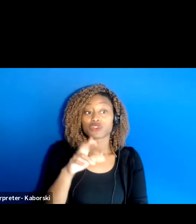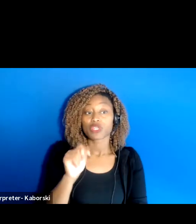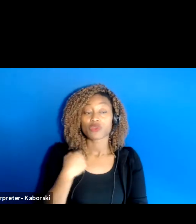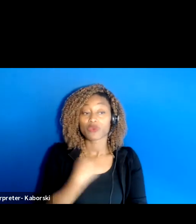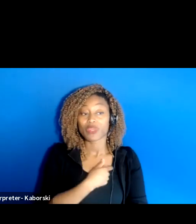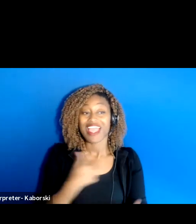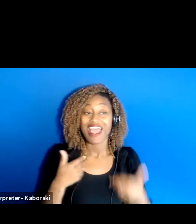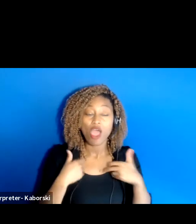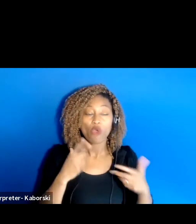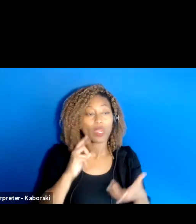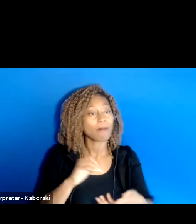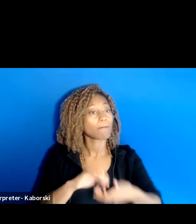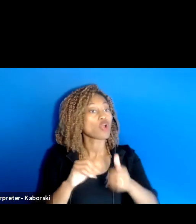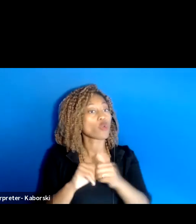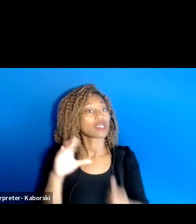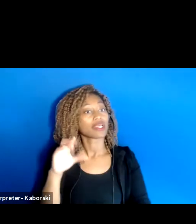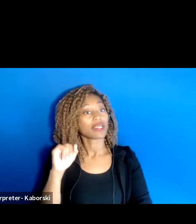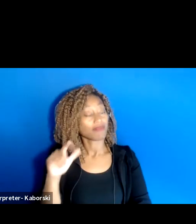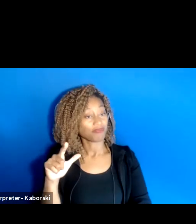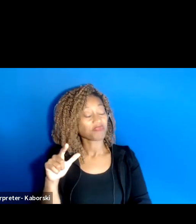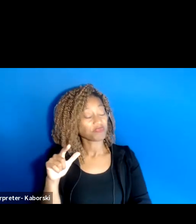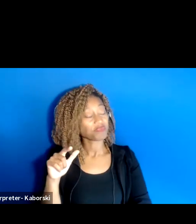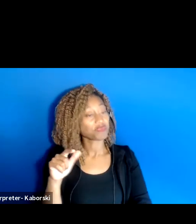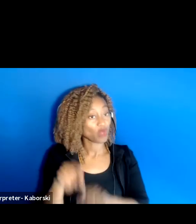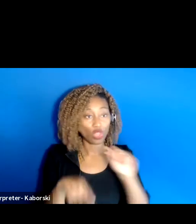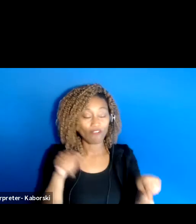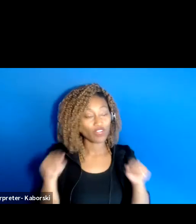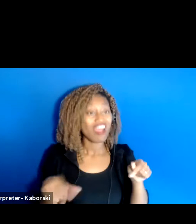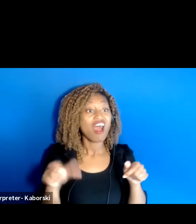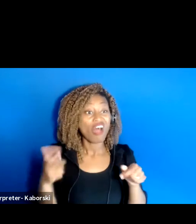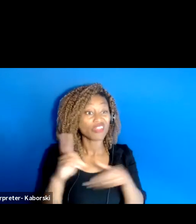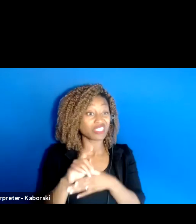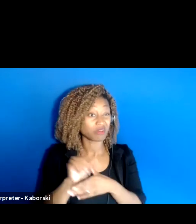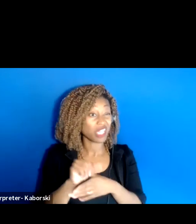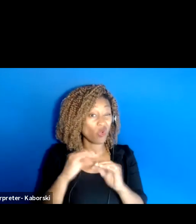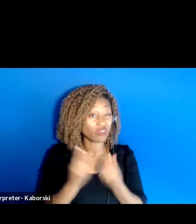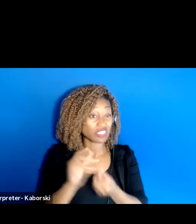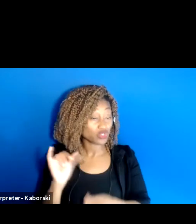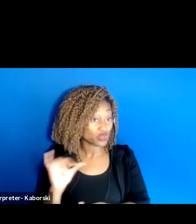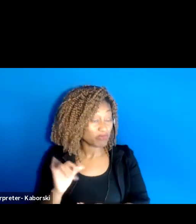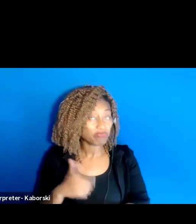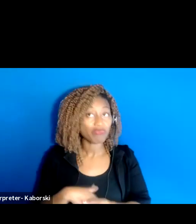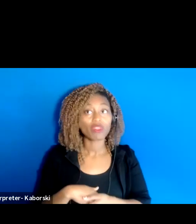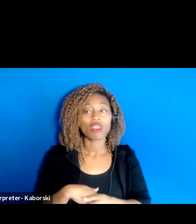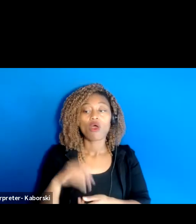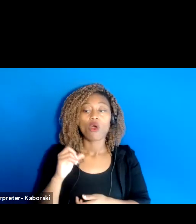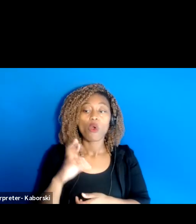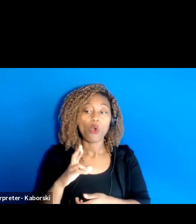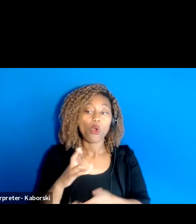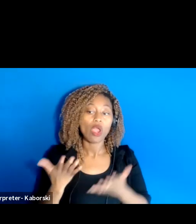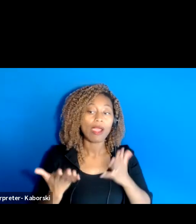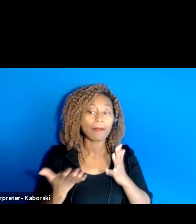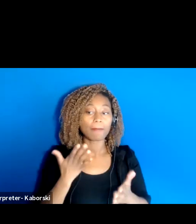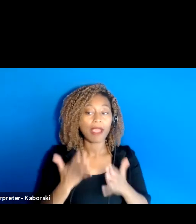with Centers for Independent Living, other disability organizations, or we are doing